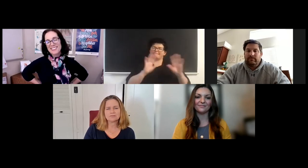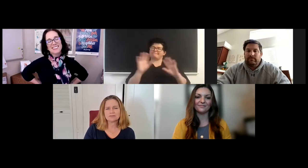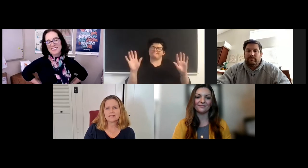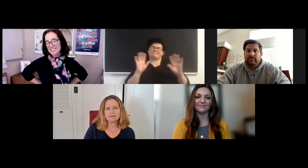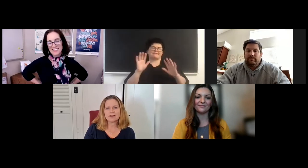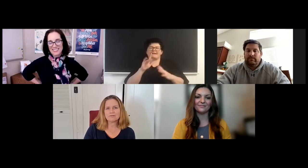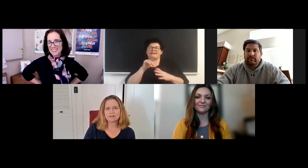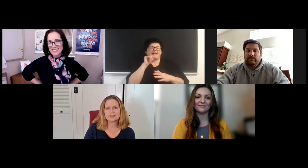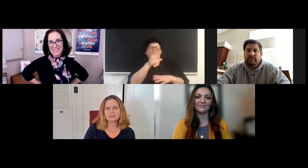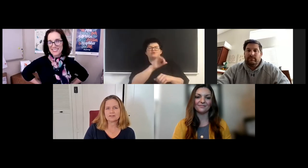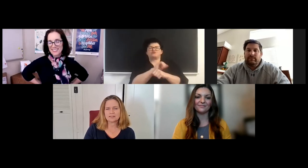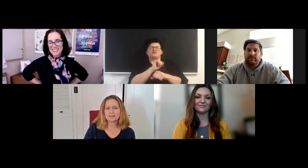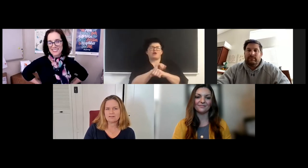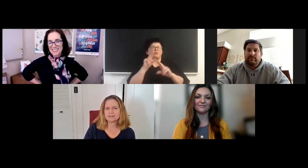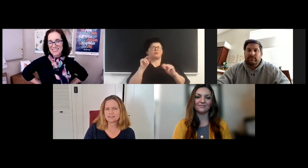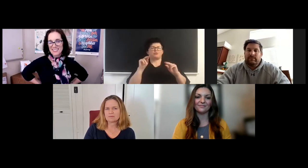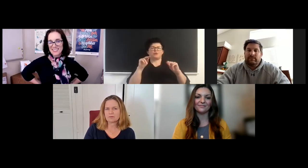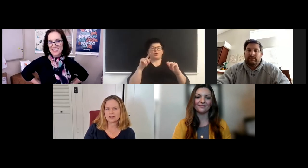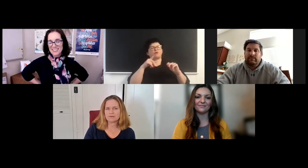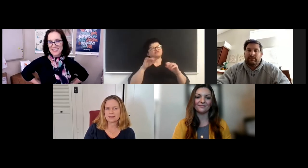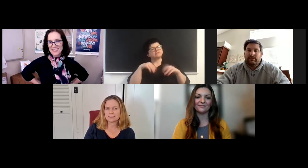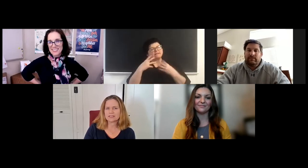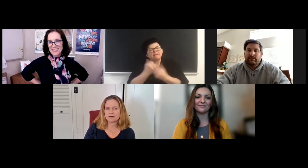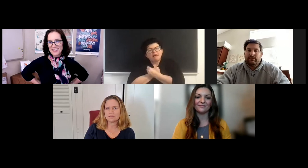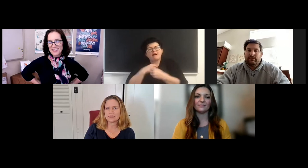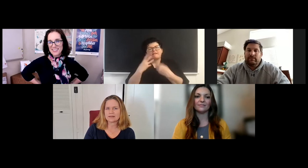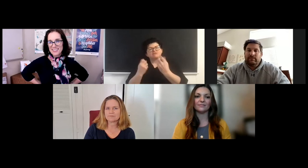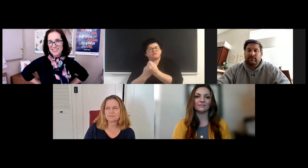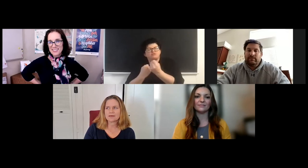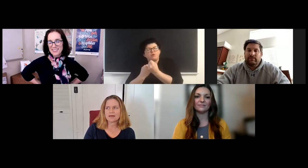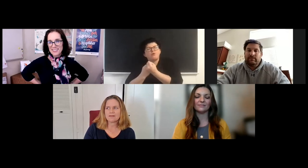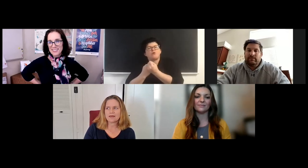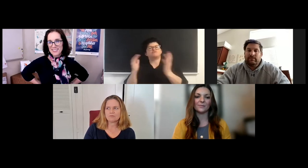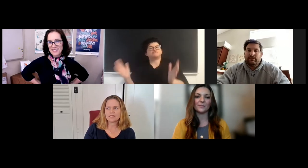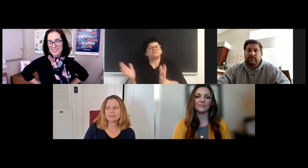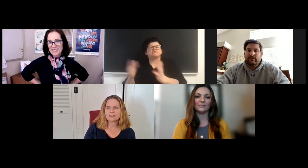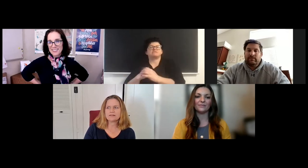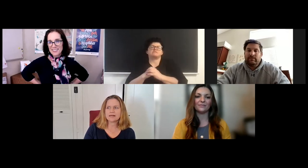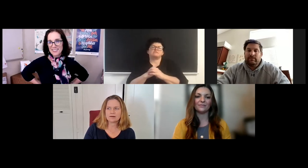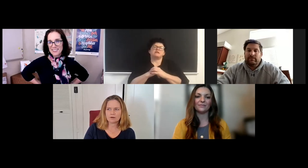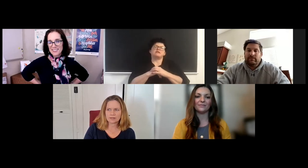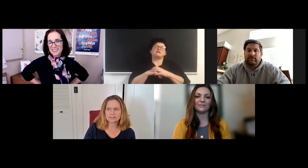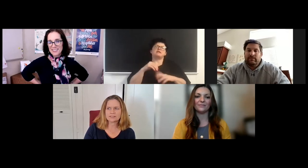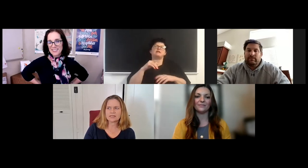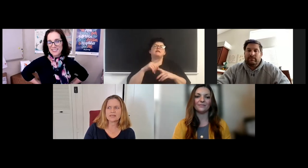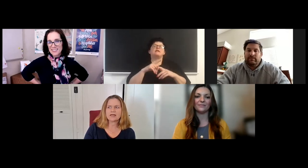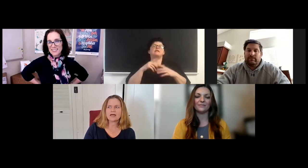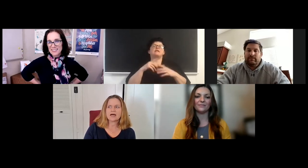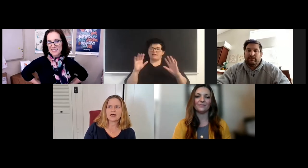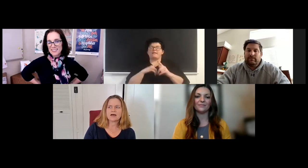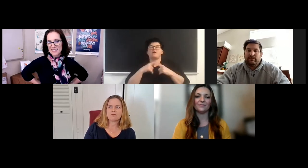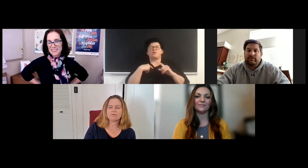do. They're there really to love and to support you. And so then we ended up going to